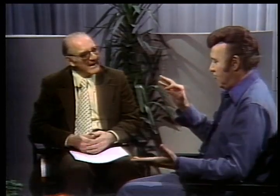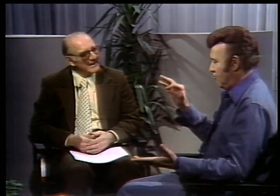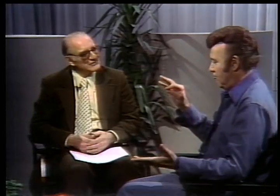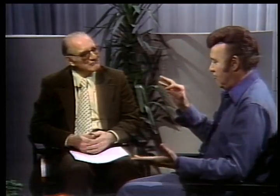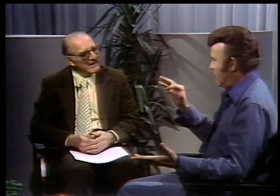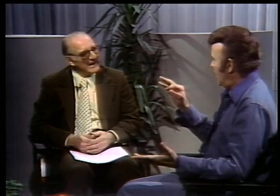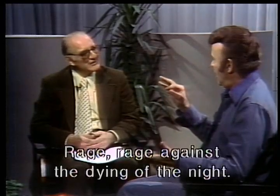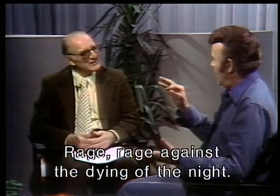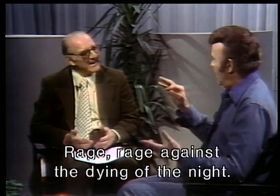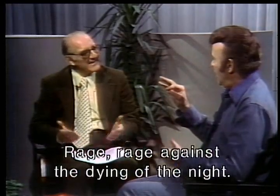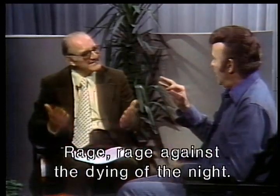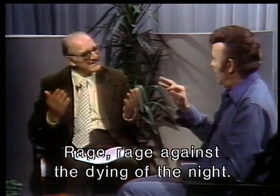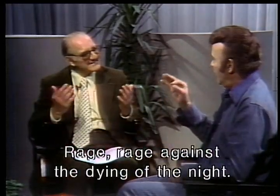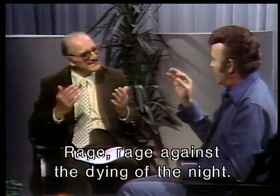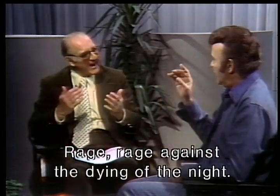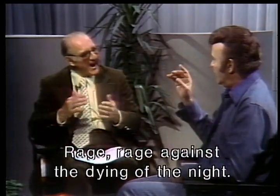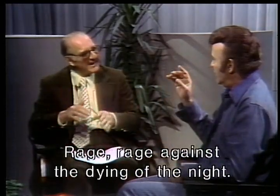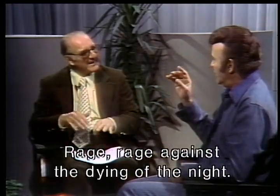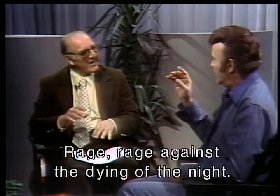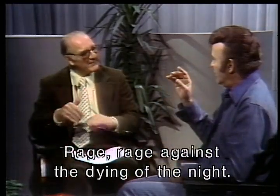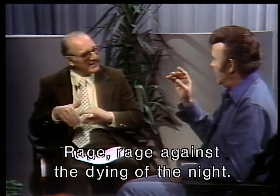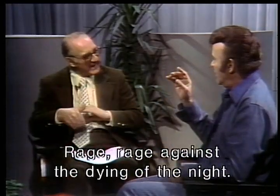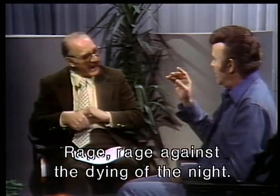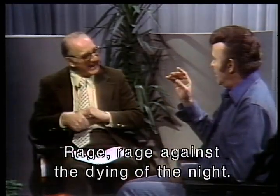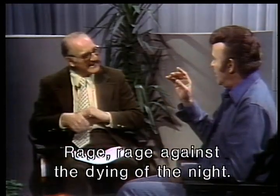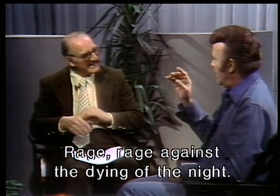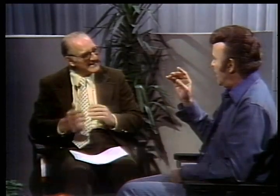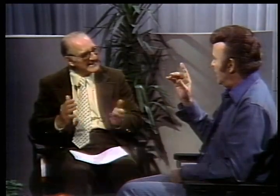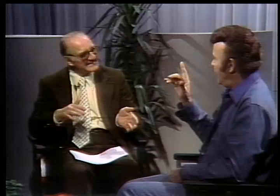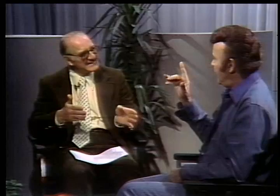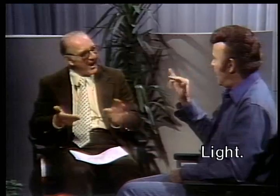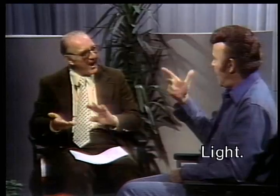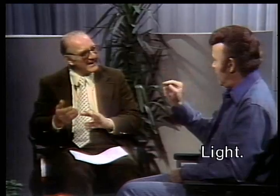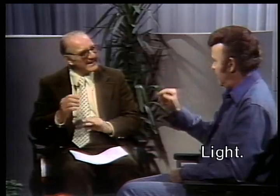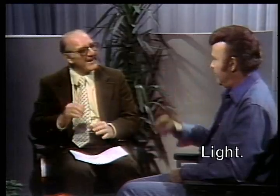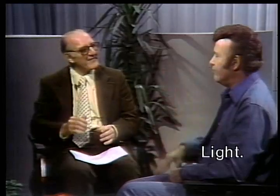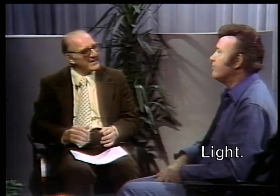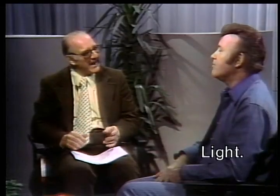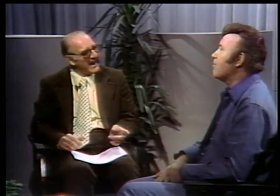Raise, raise against the dying of the night. The dying of the night.